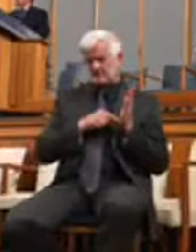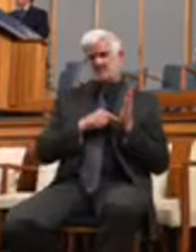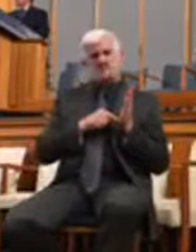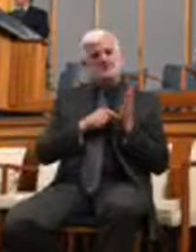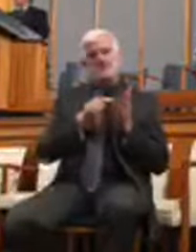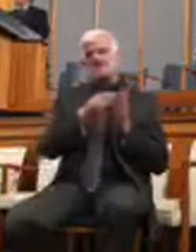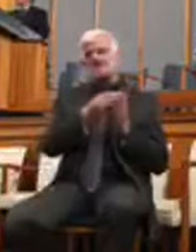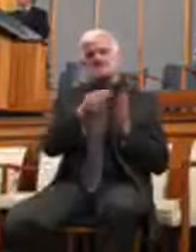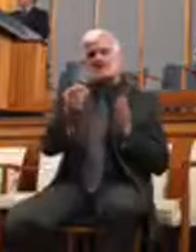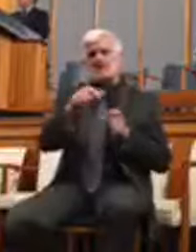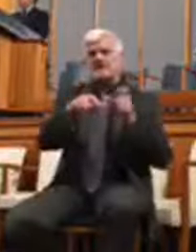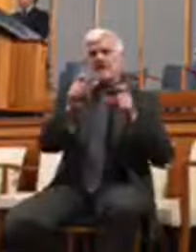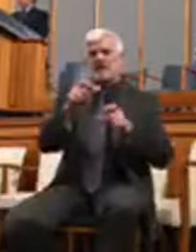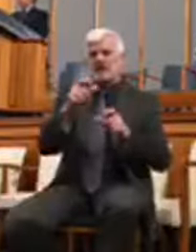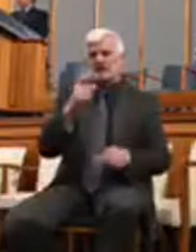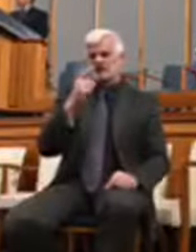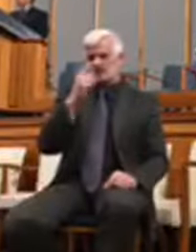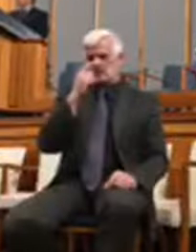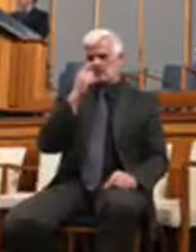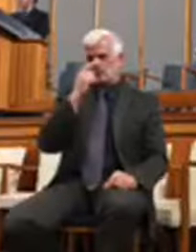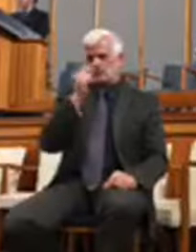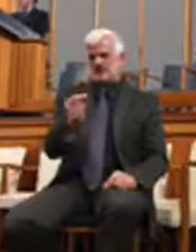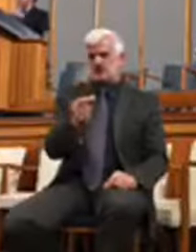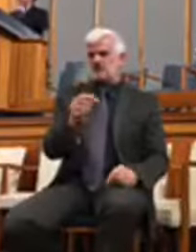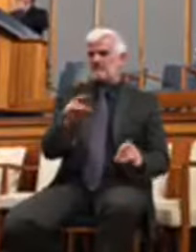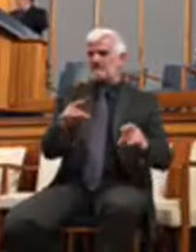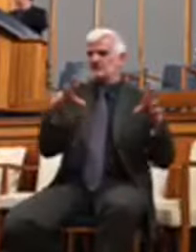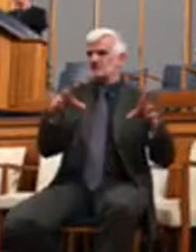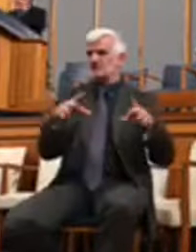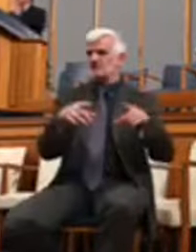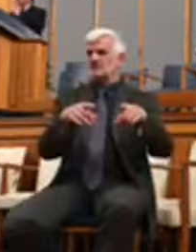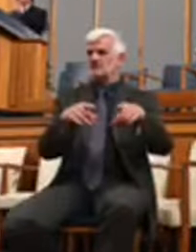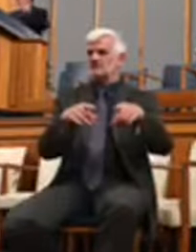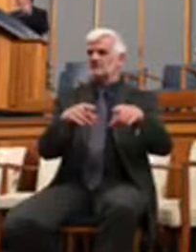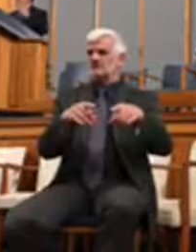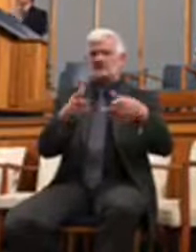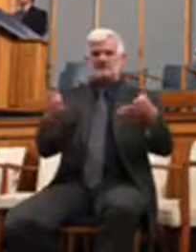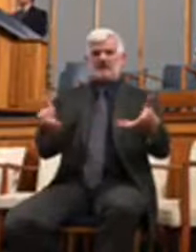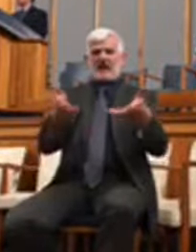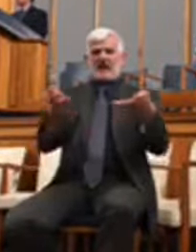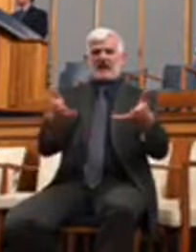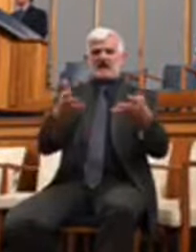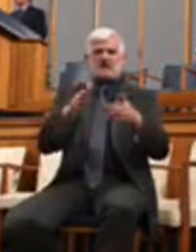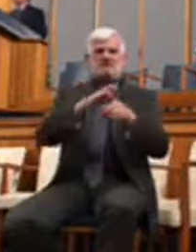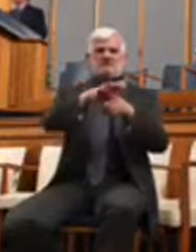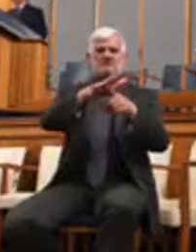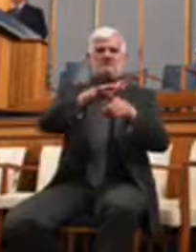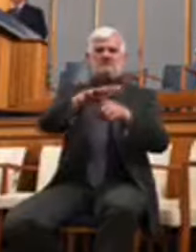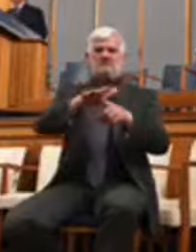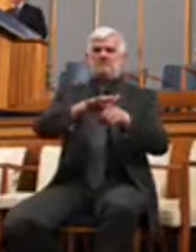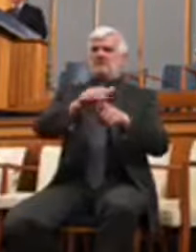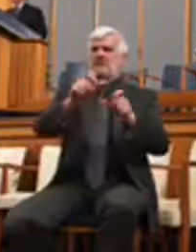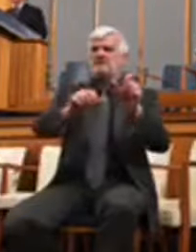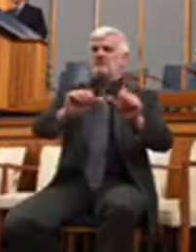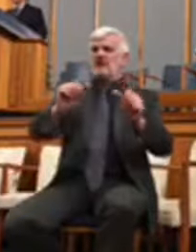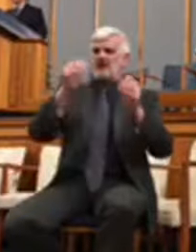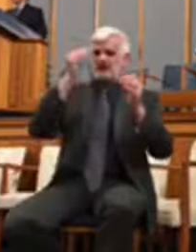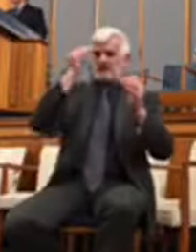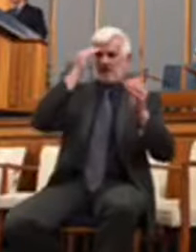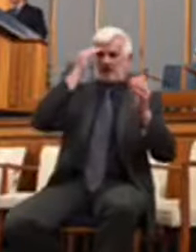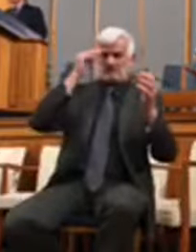were sorcerers. They were witchcraft and playing with people's minds and hearts. But when they heard the